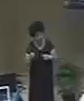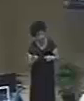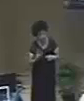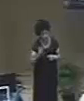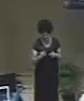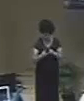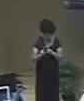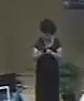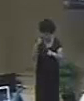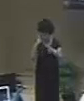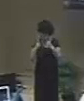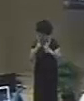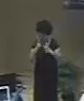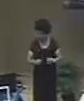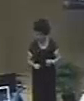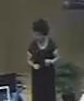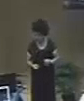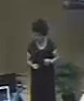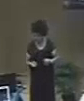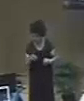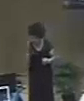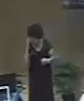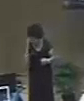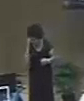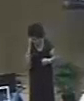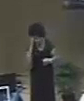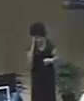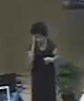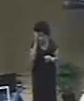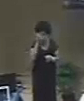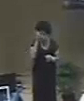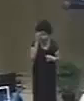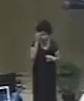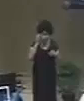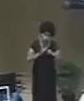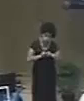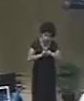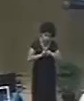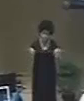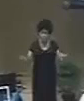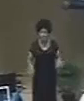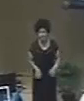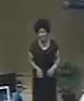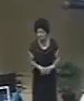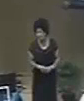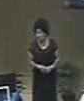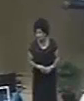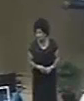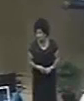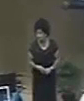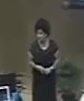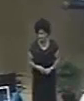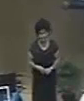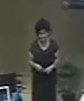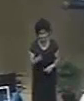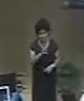use of technology in those disciplines. Start catalysing those thoughts. Spread them out through your networks. So